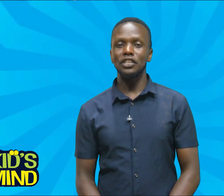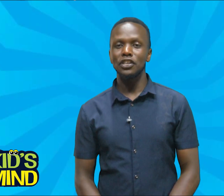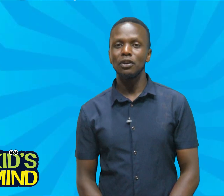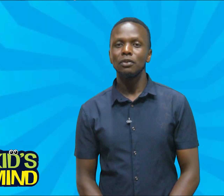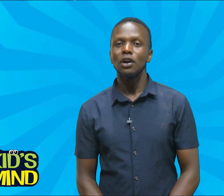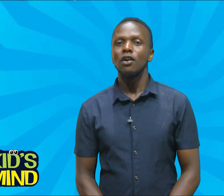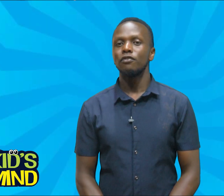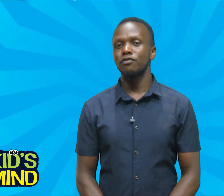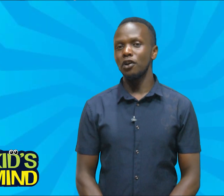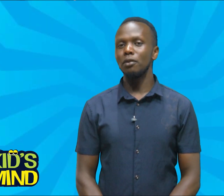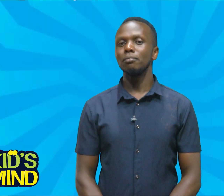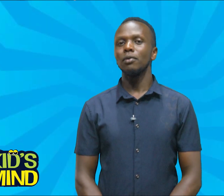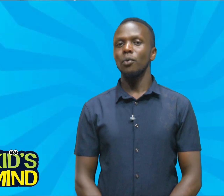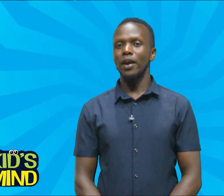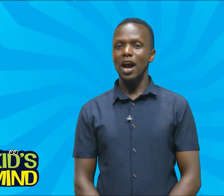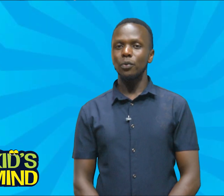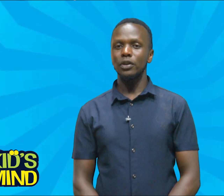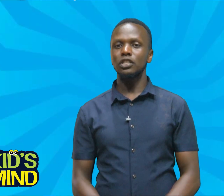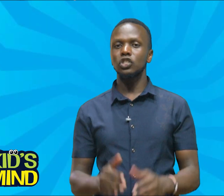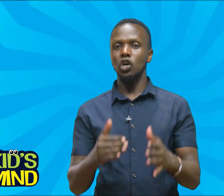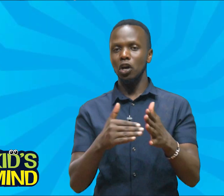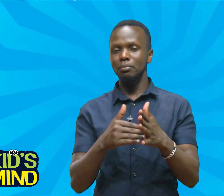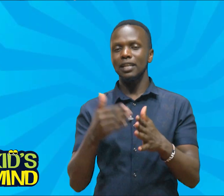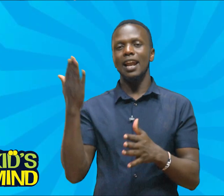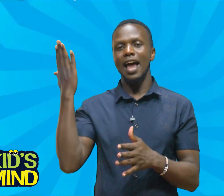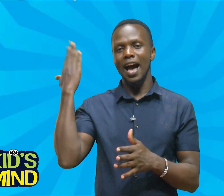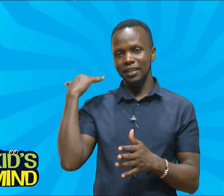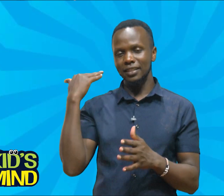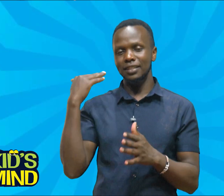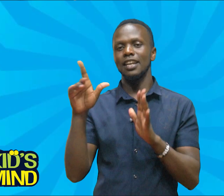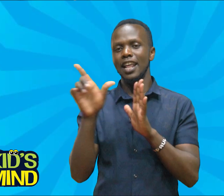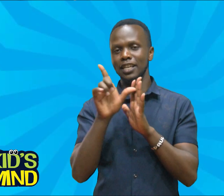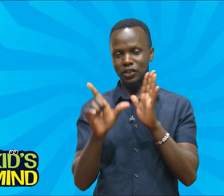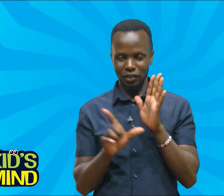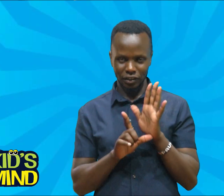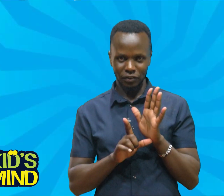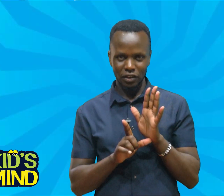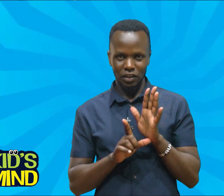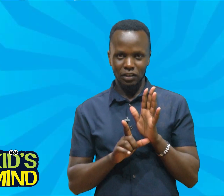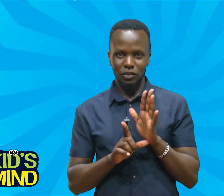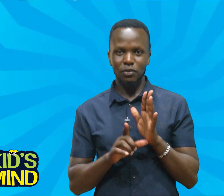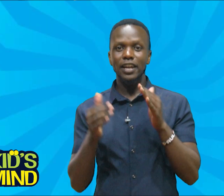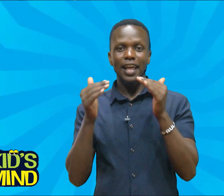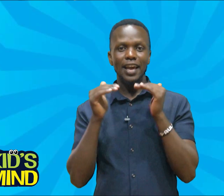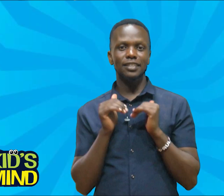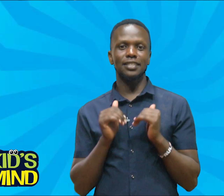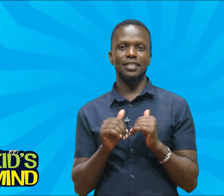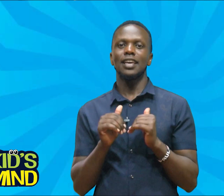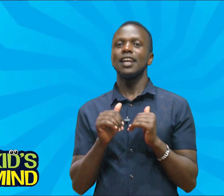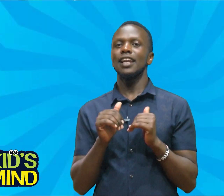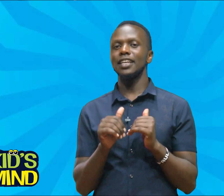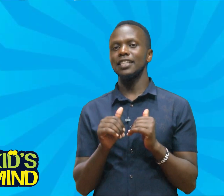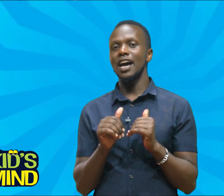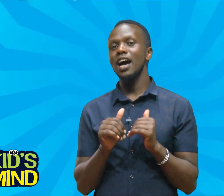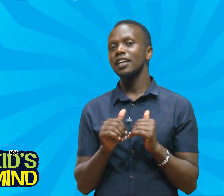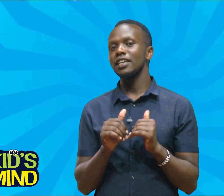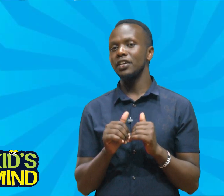continue from where we stopped last lesson. So the next letter